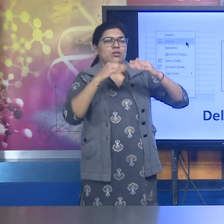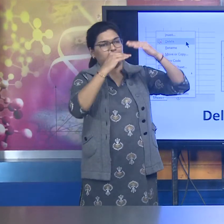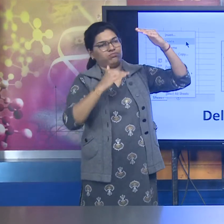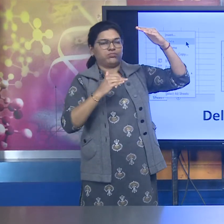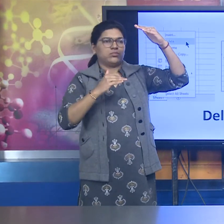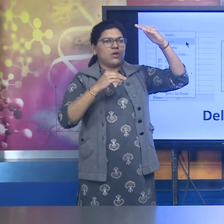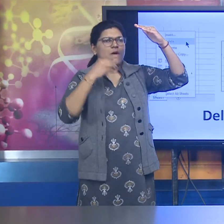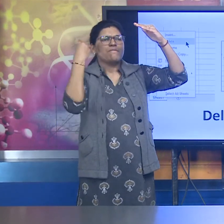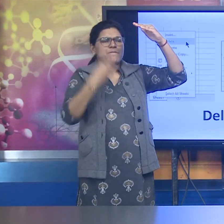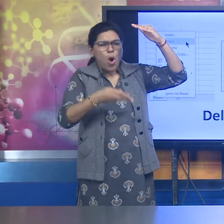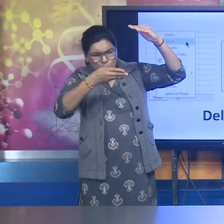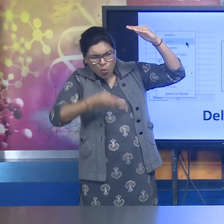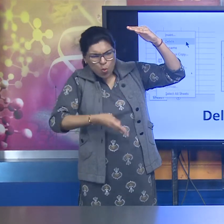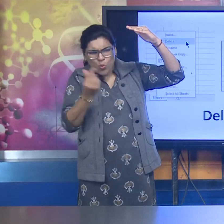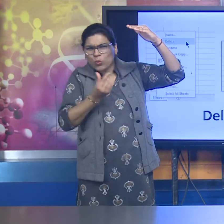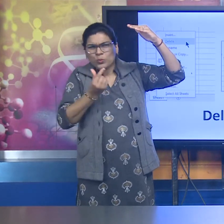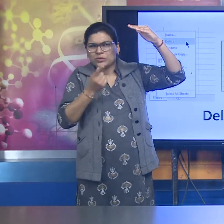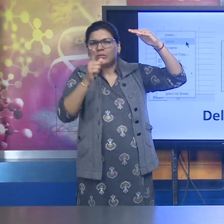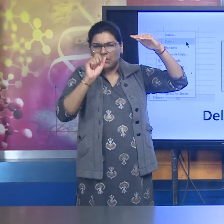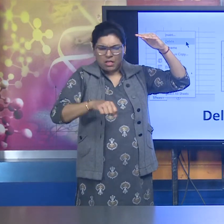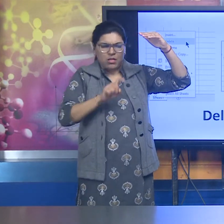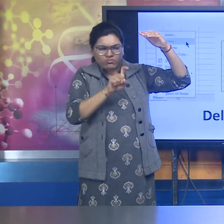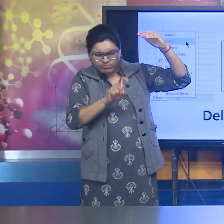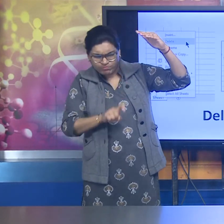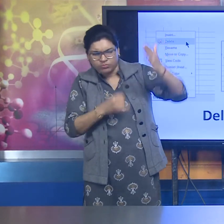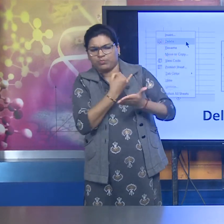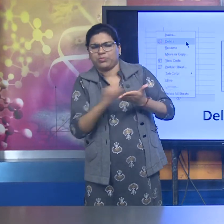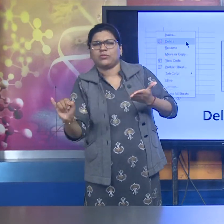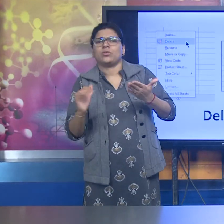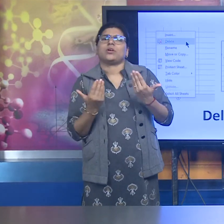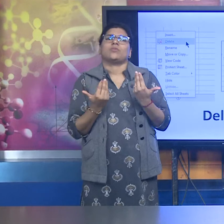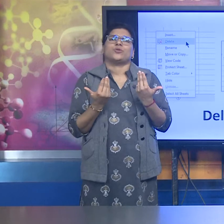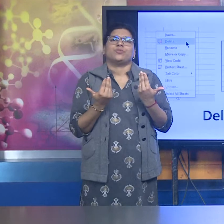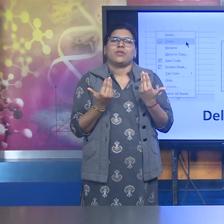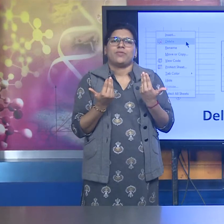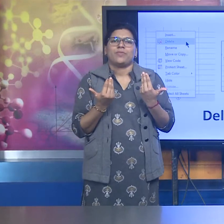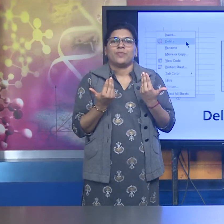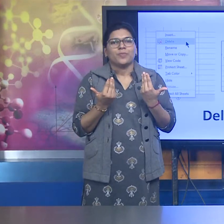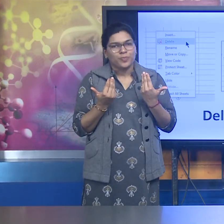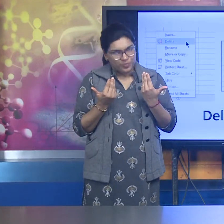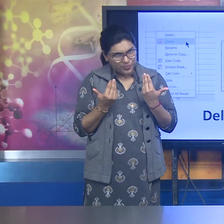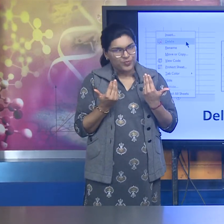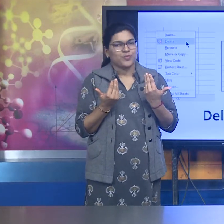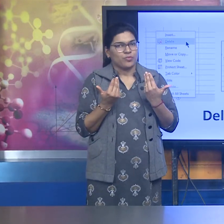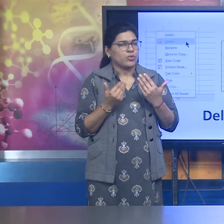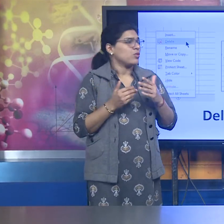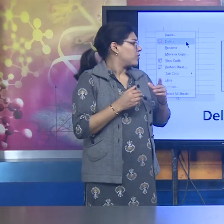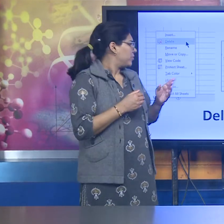cell, delete a row, or delete a